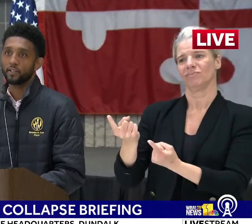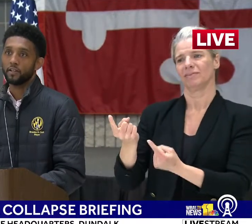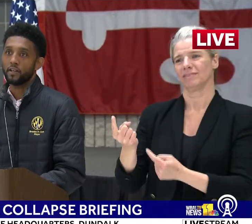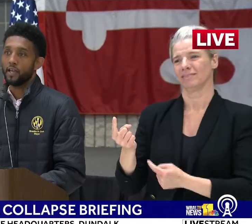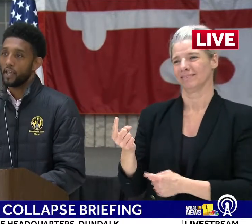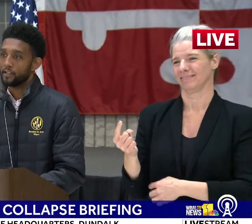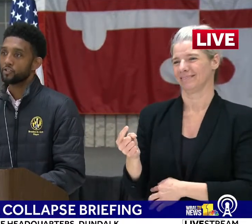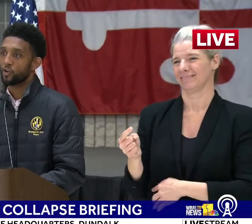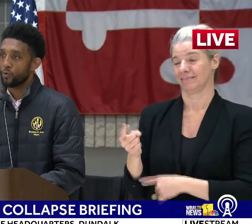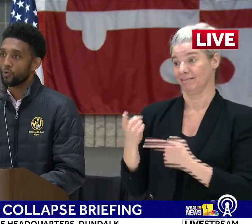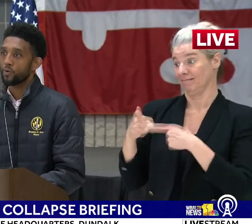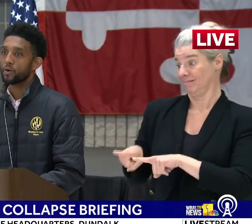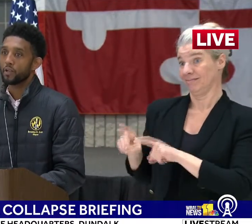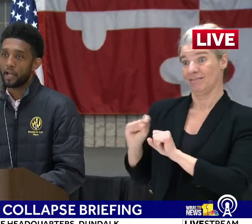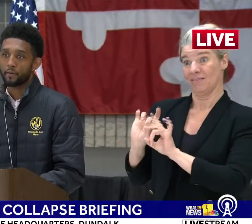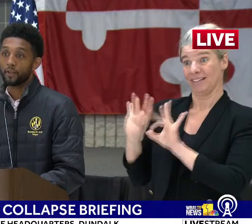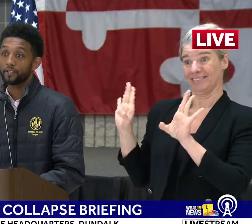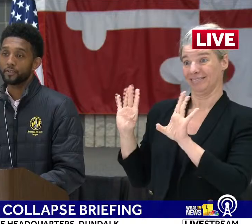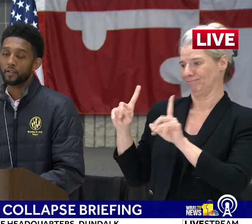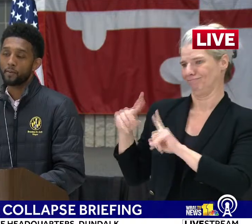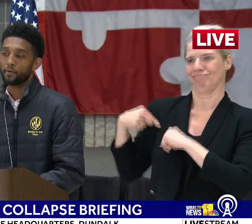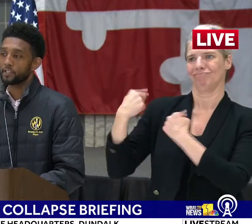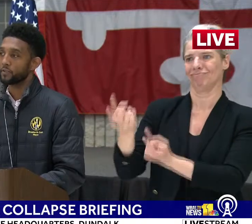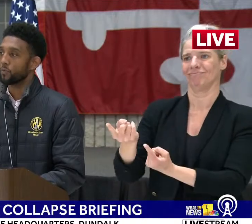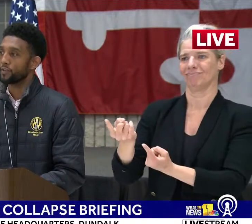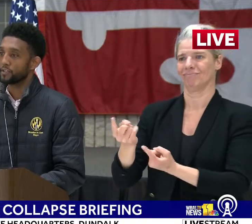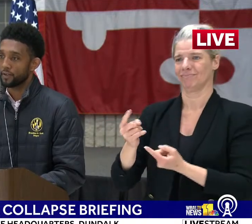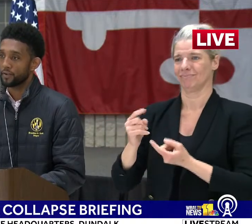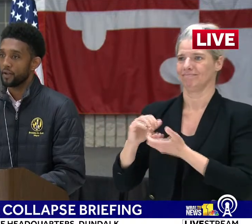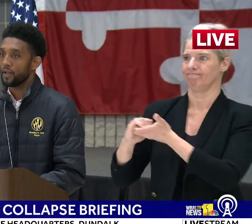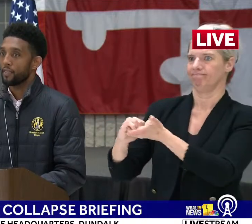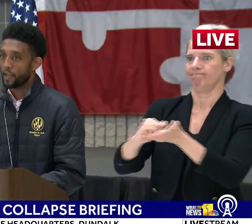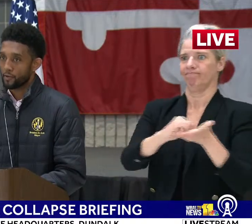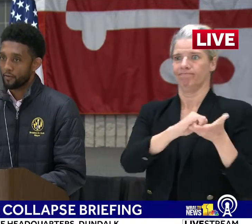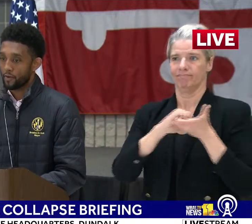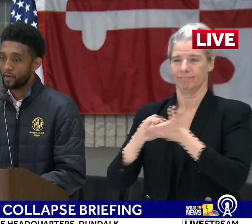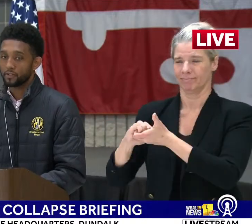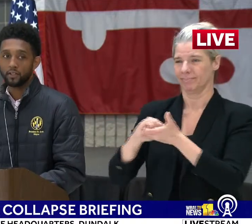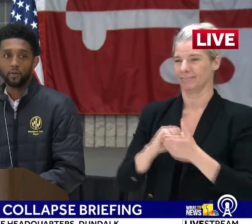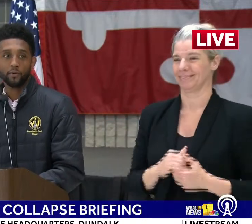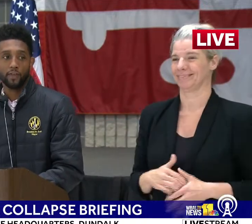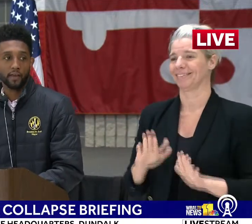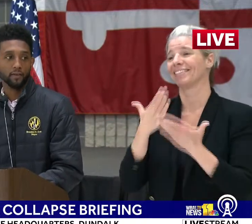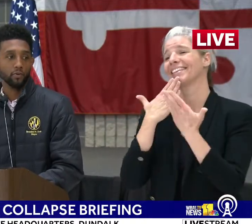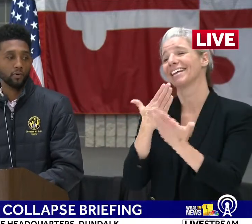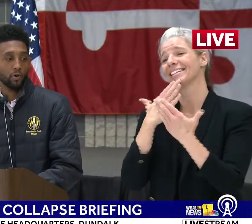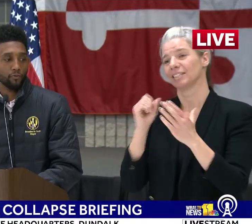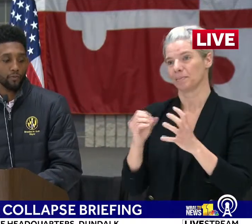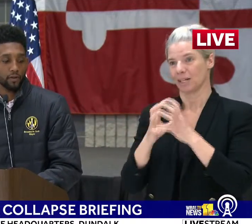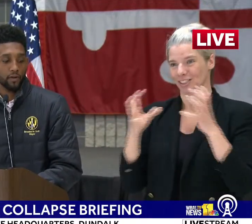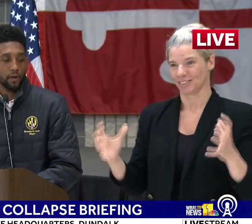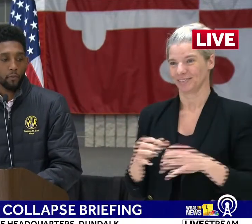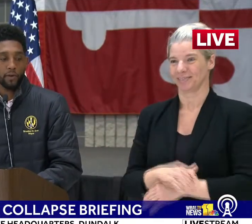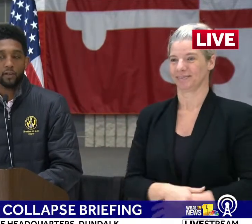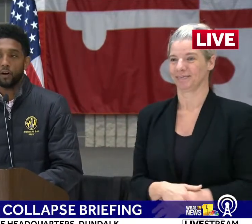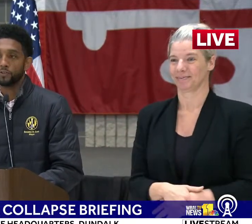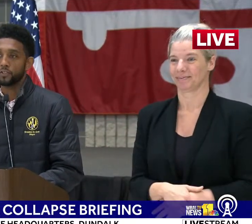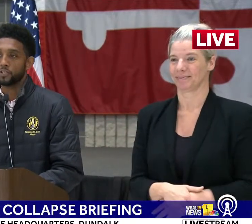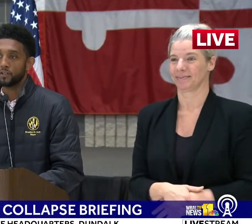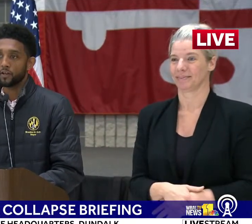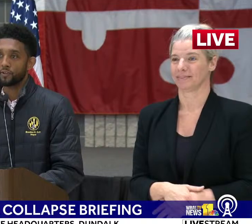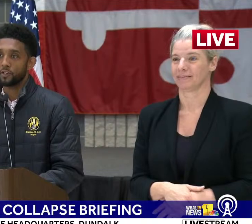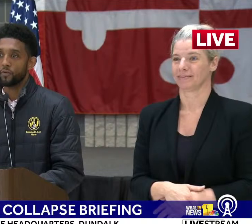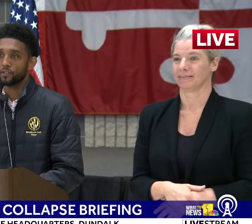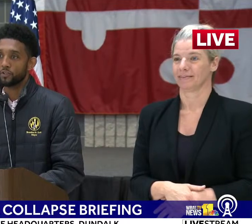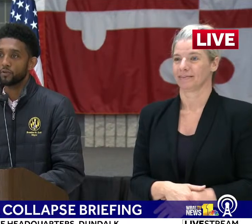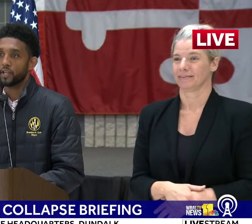moments of this tragedy, in total collaboration with each other. Thank you very much. And with that, we'll go from the point